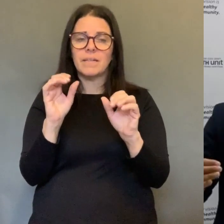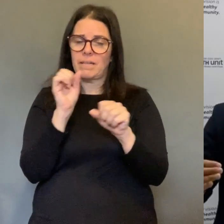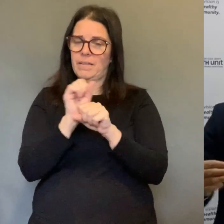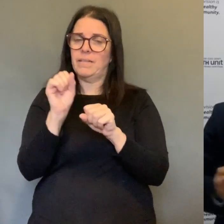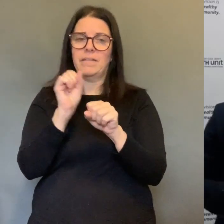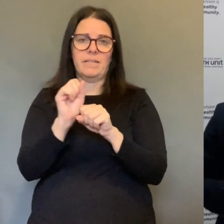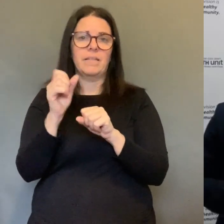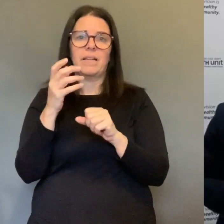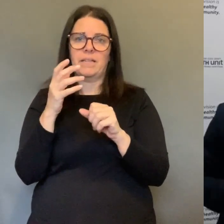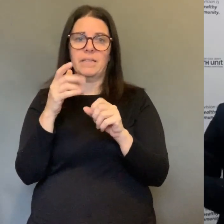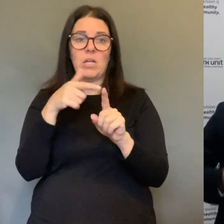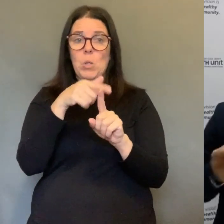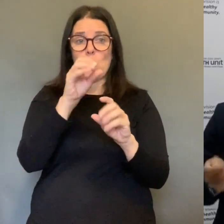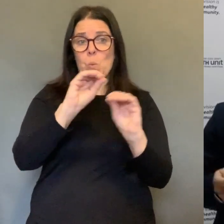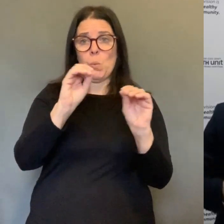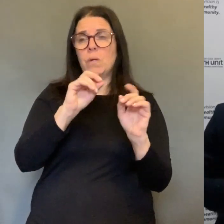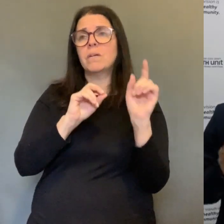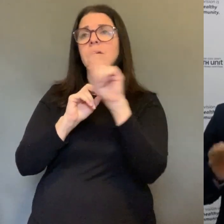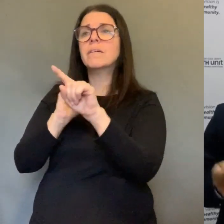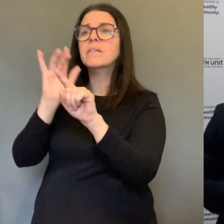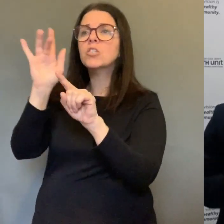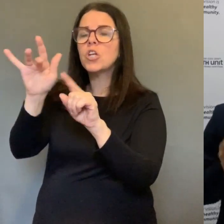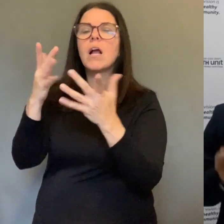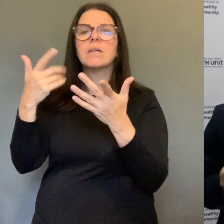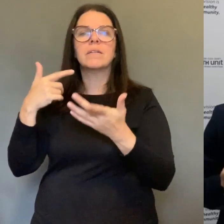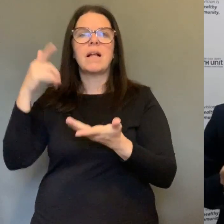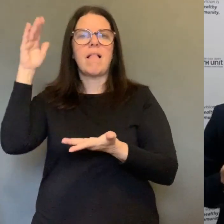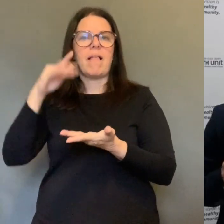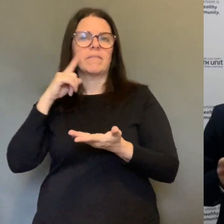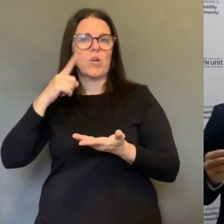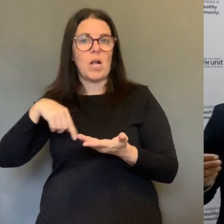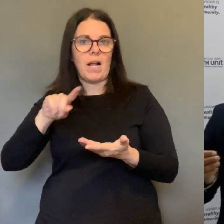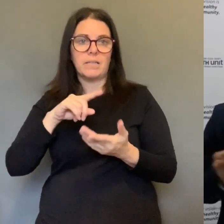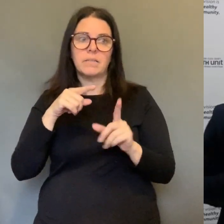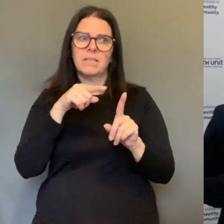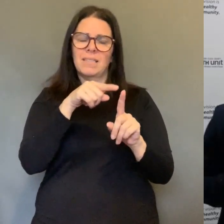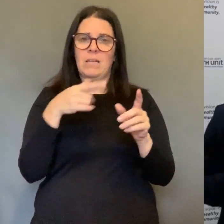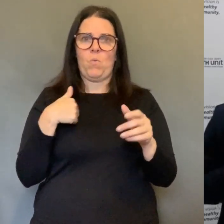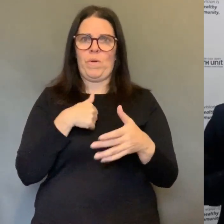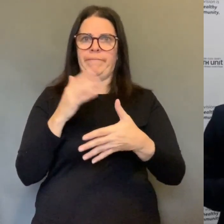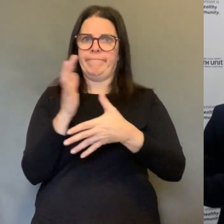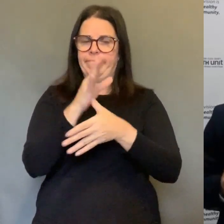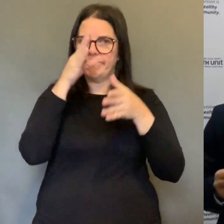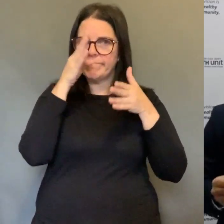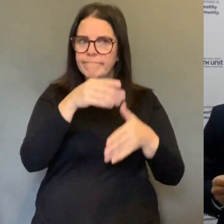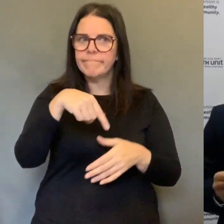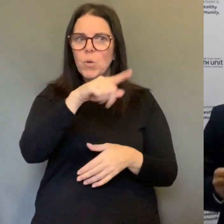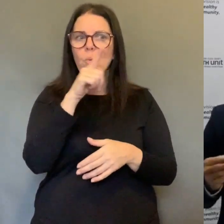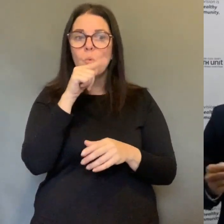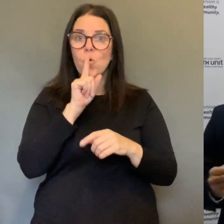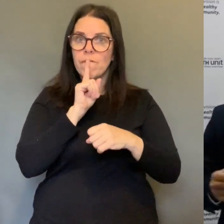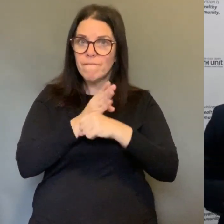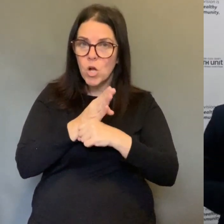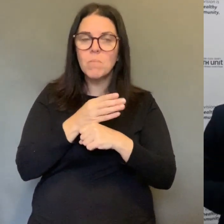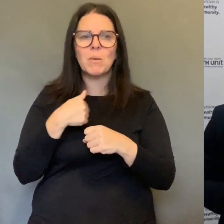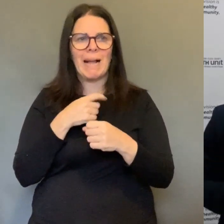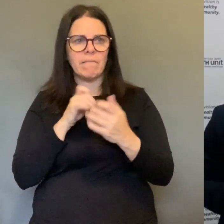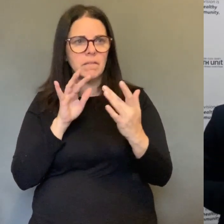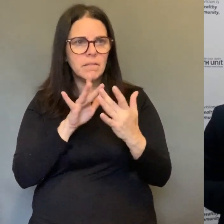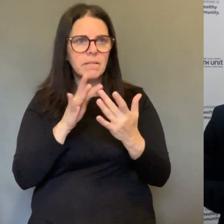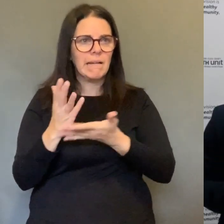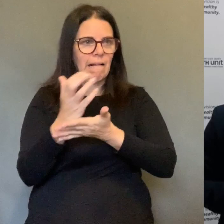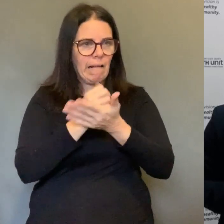that connection with positive is very important, and it's happening in a timely manner. With the negative, there could be a delay just because of the